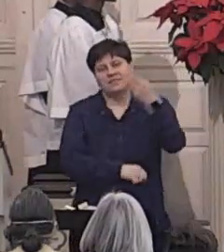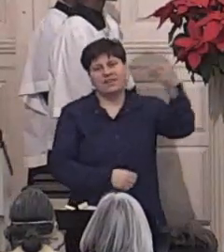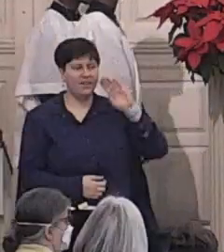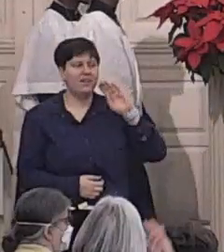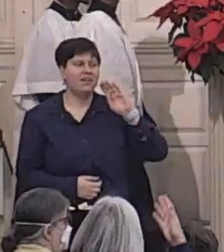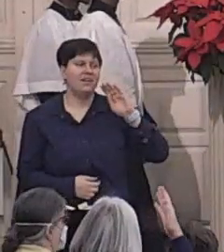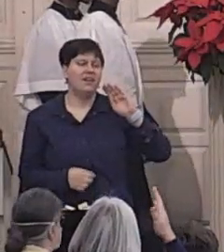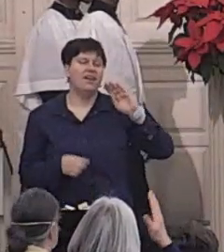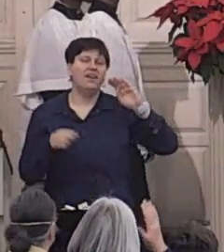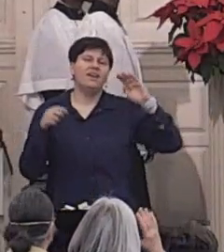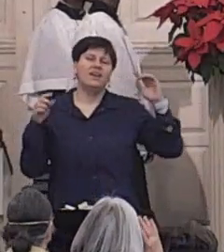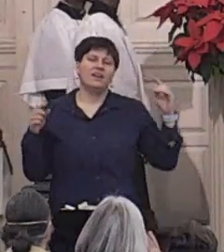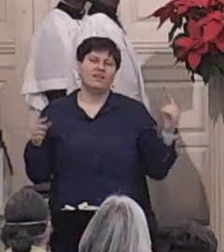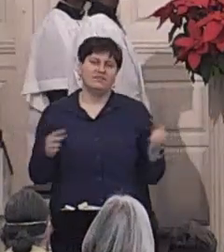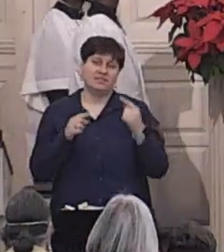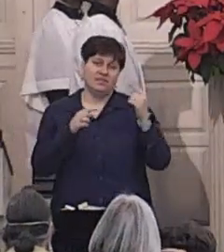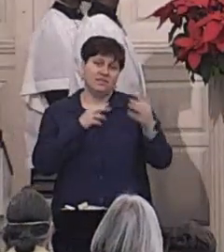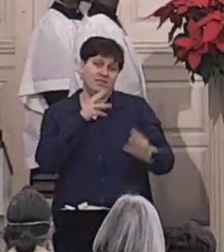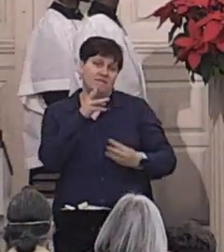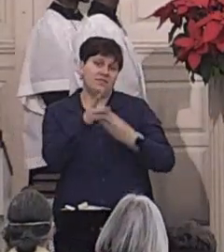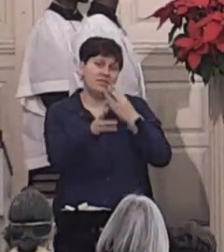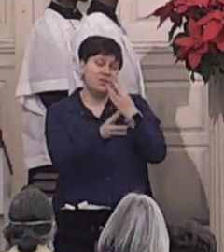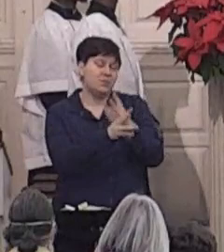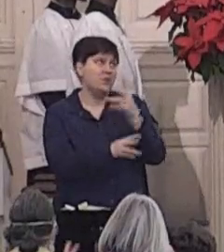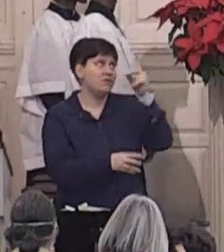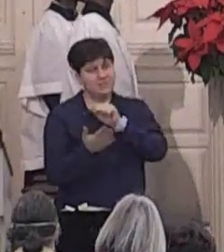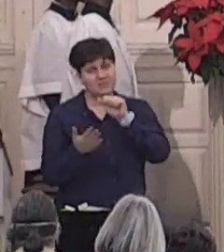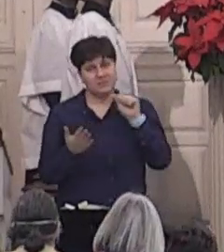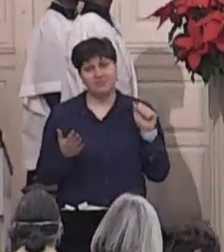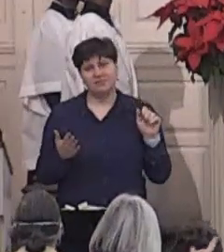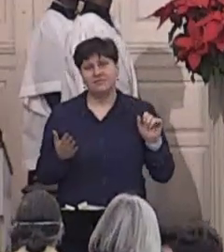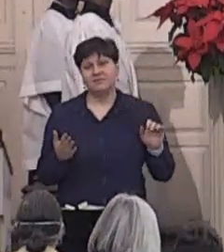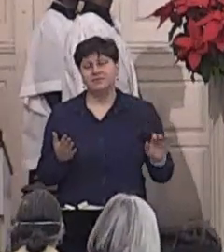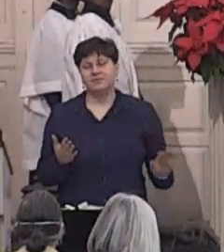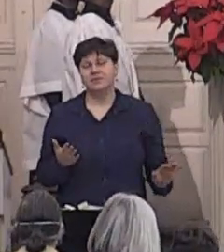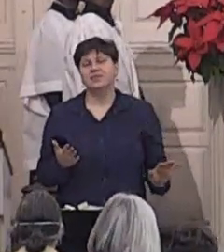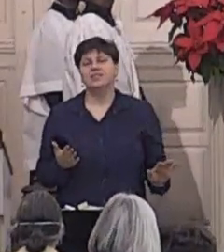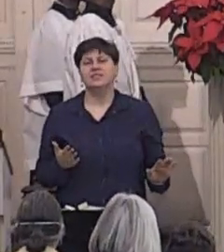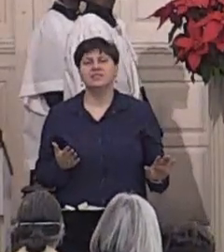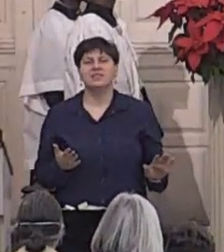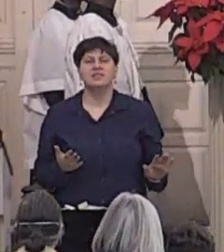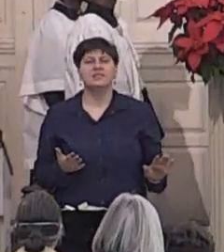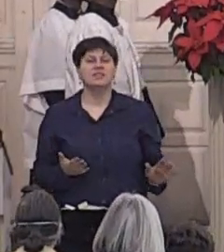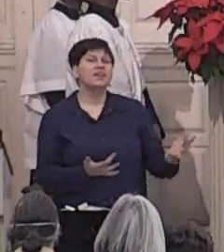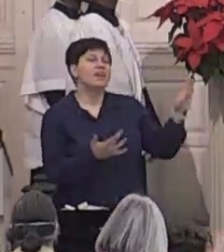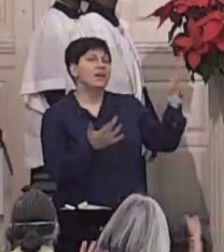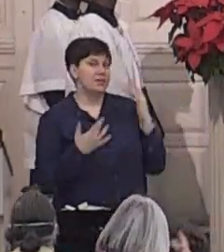Stay, qui tollis peccata mundi,